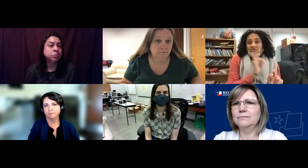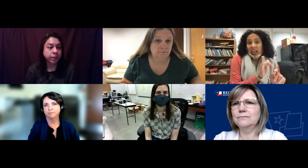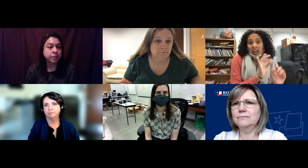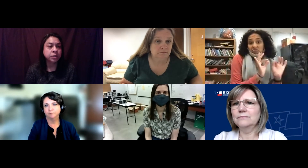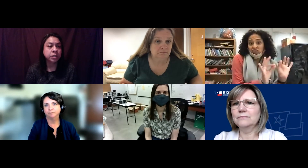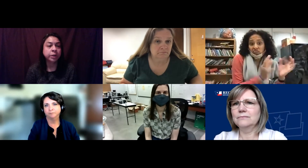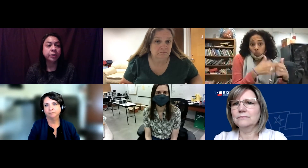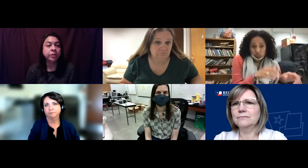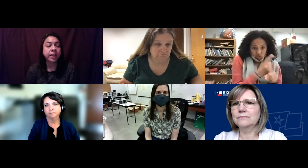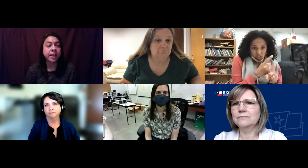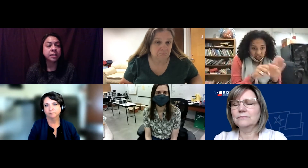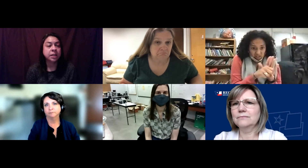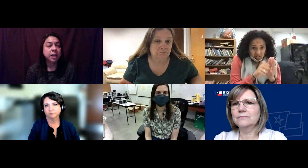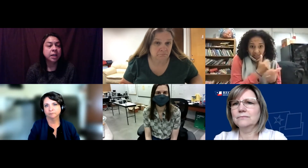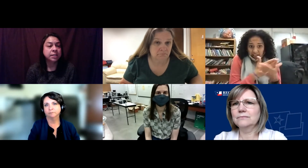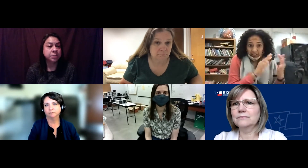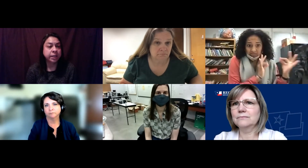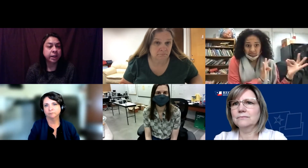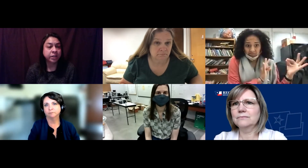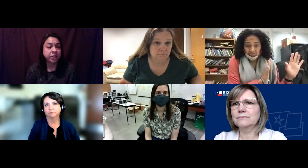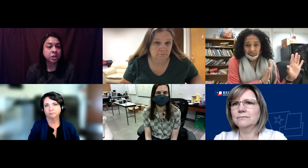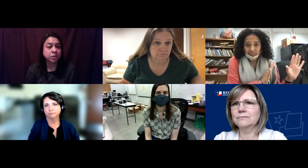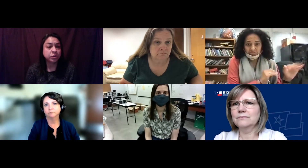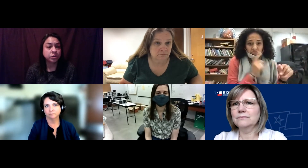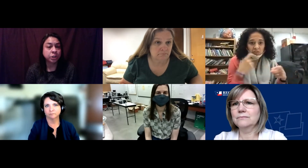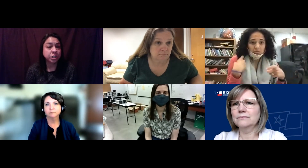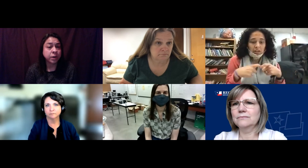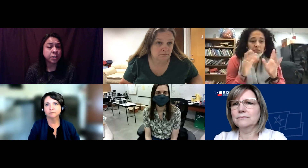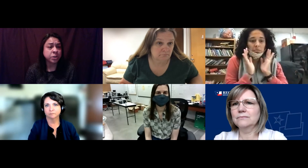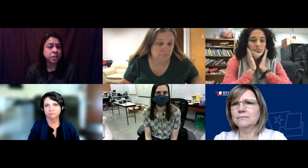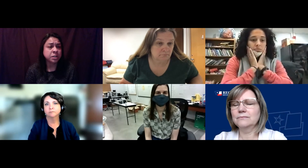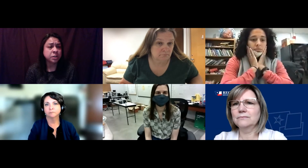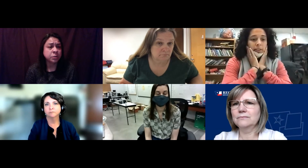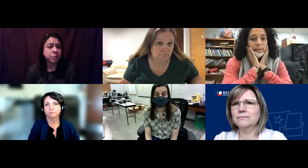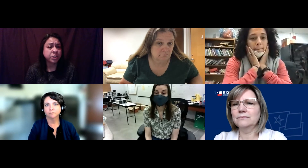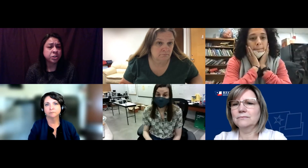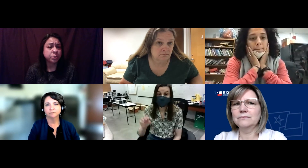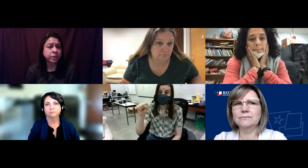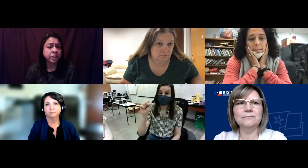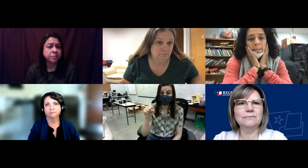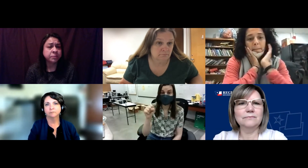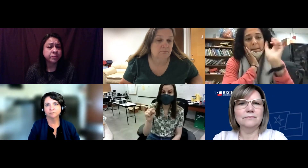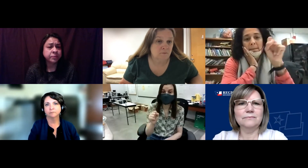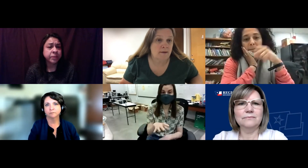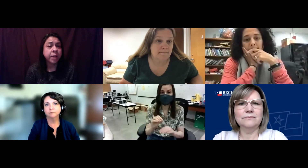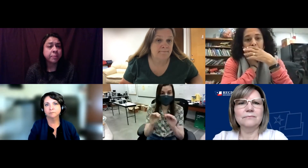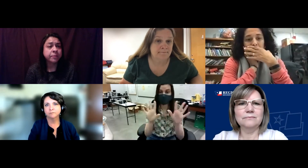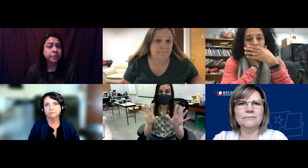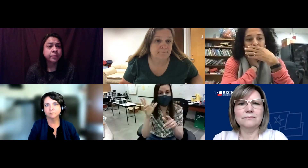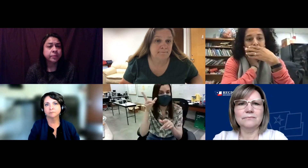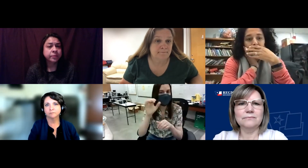tomorrow. Okay, sounds good. But other than that, it seems like everything's gone good, right, Sonia, with Spanish interpreter and everything?